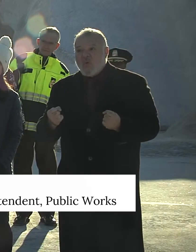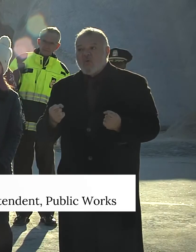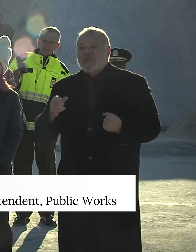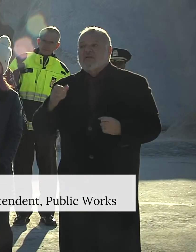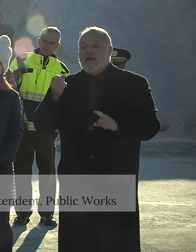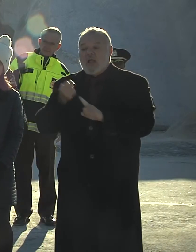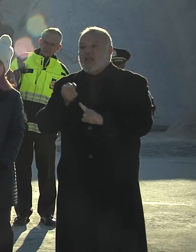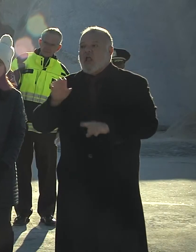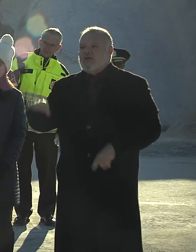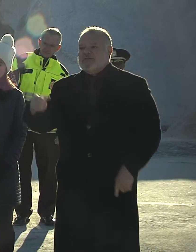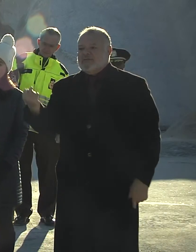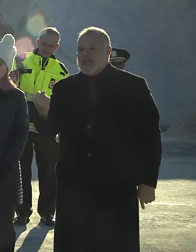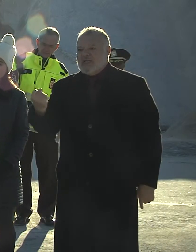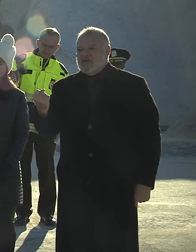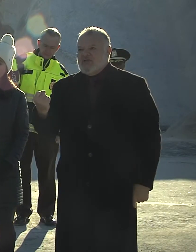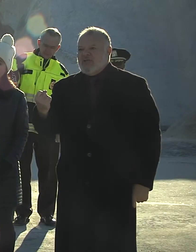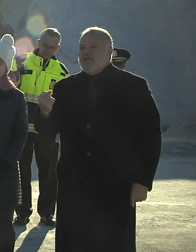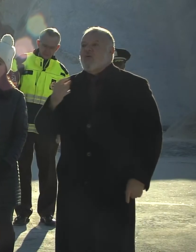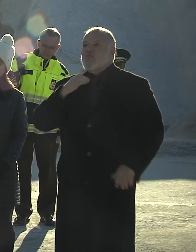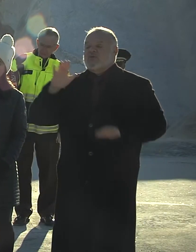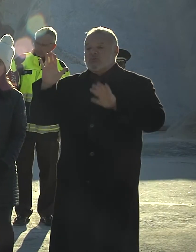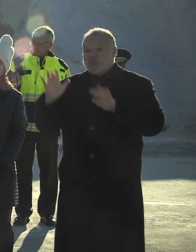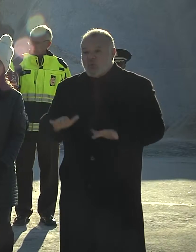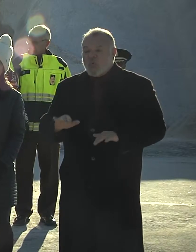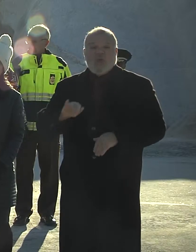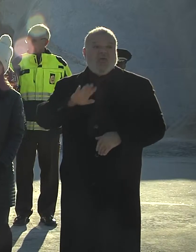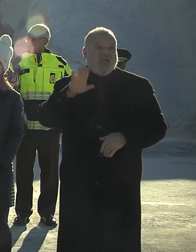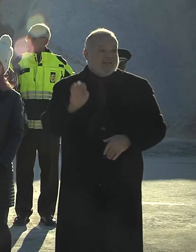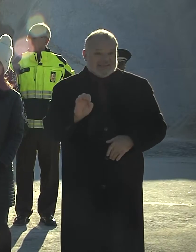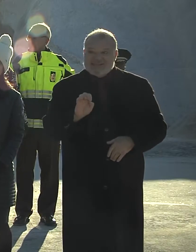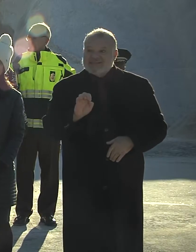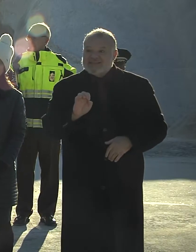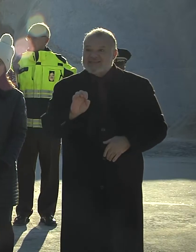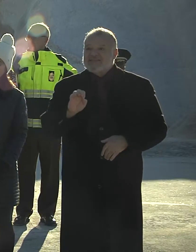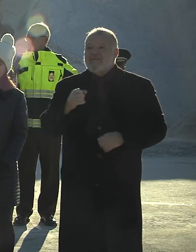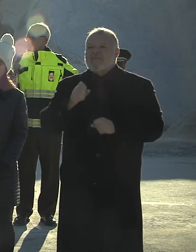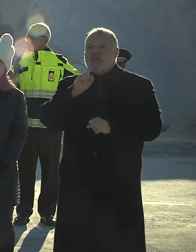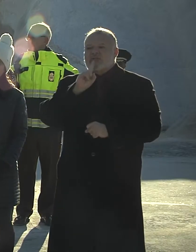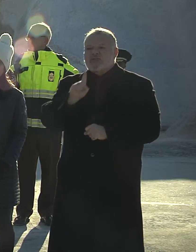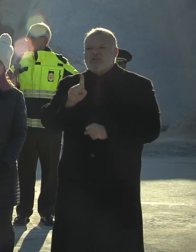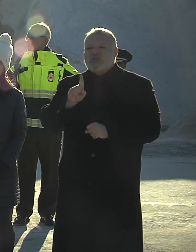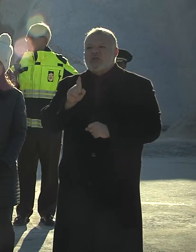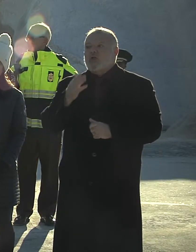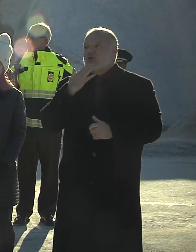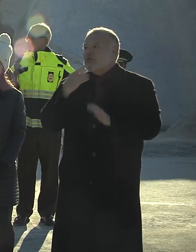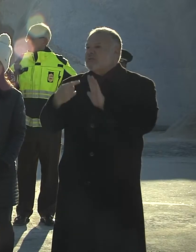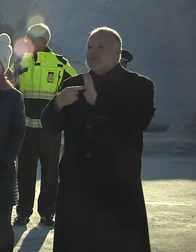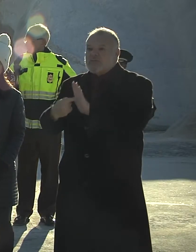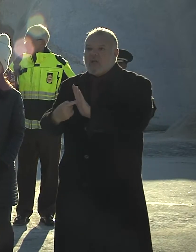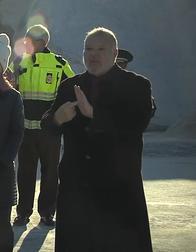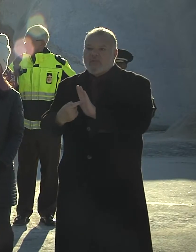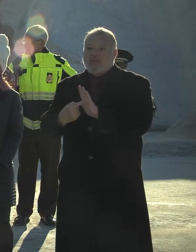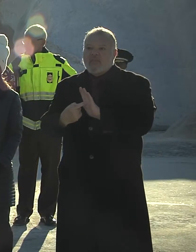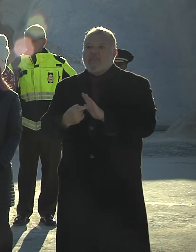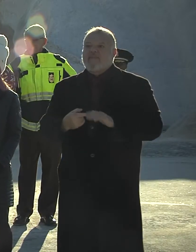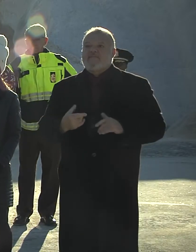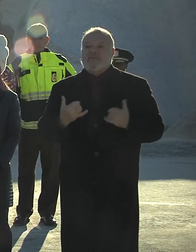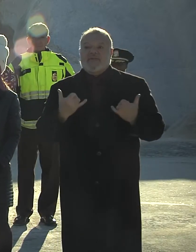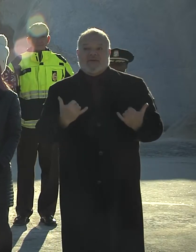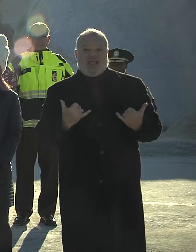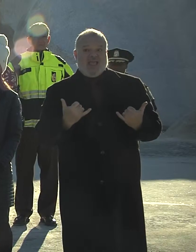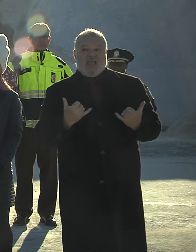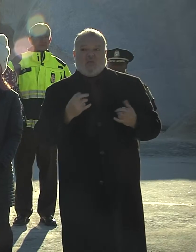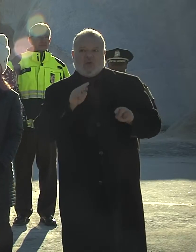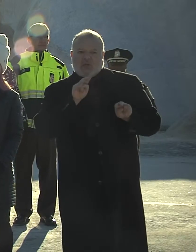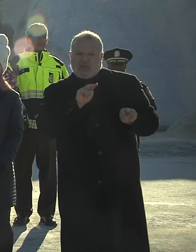snow and some ice. We'll be staffed accordingly, but we'll be. That's a prime example of it's a rainstorm right now, but we are looking at